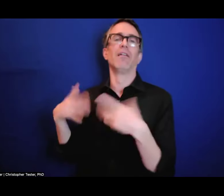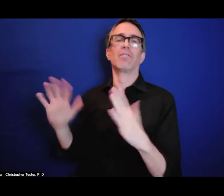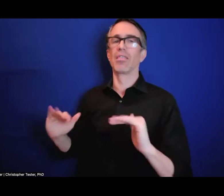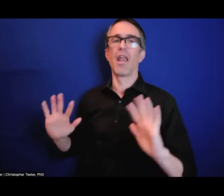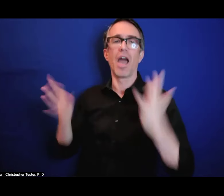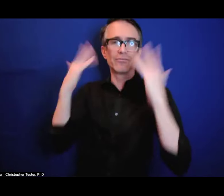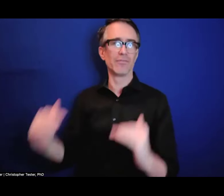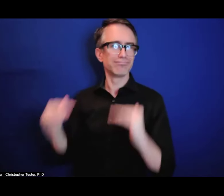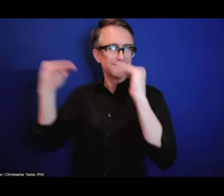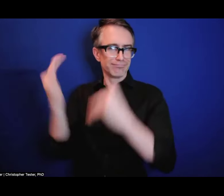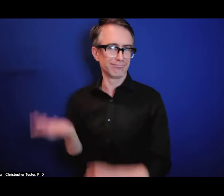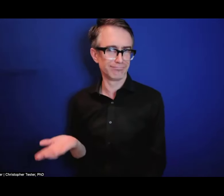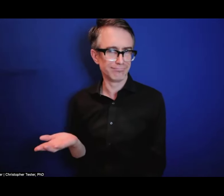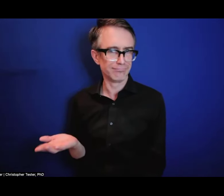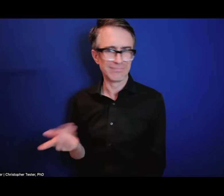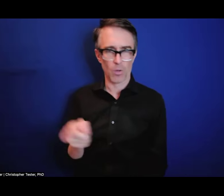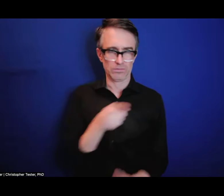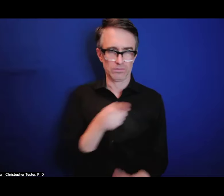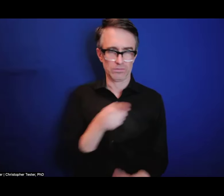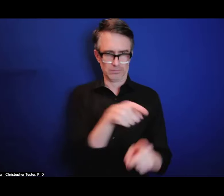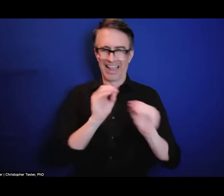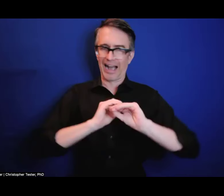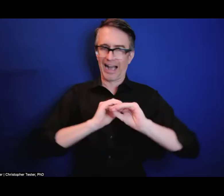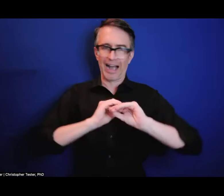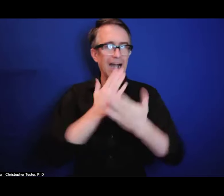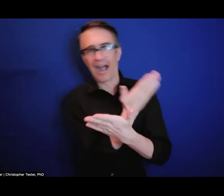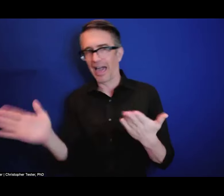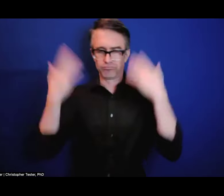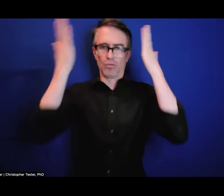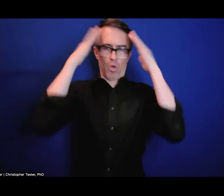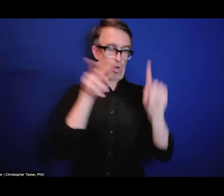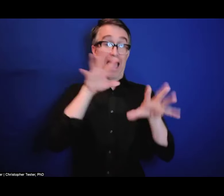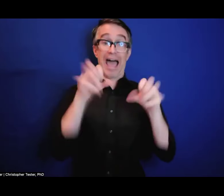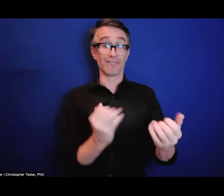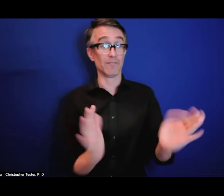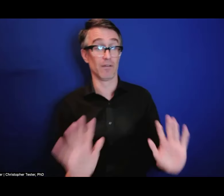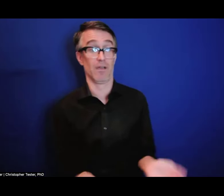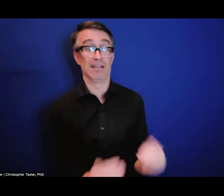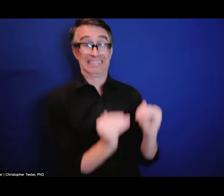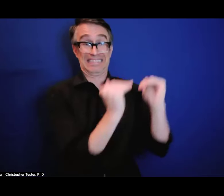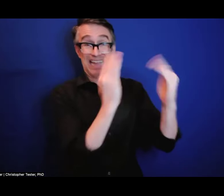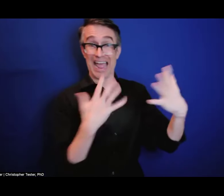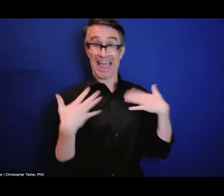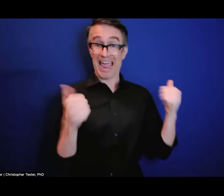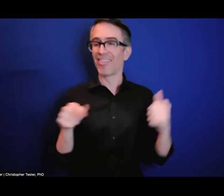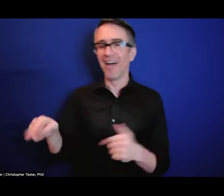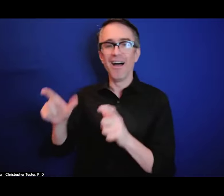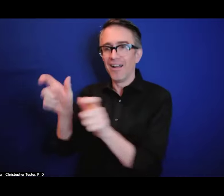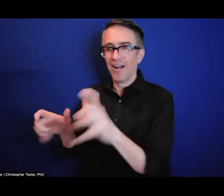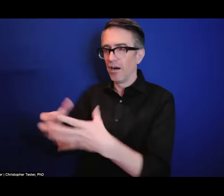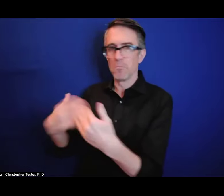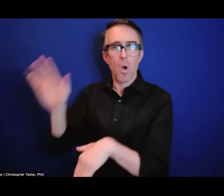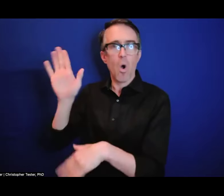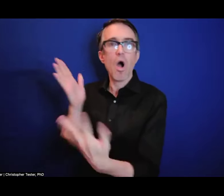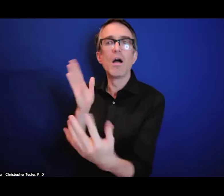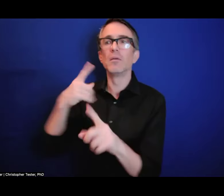with Disabilities, which now has almost universal ratification, obligates, and I